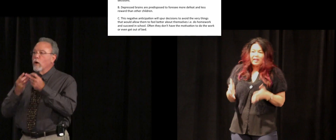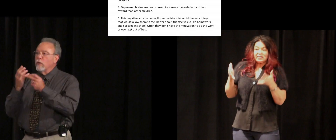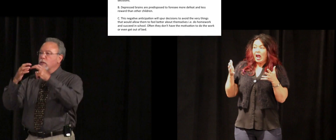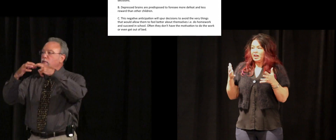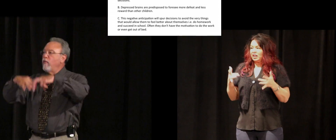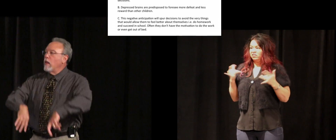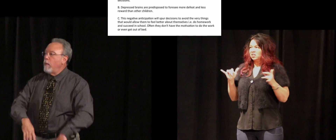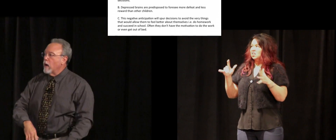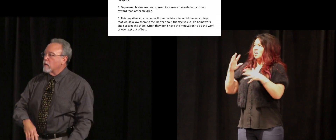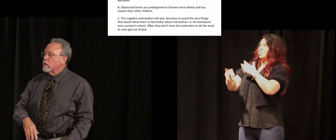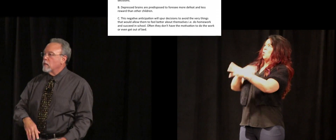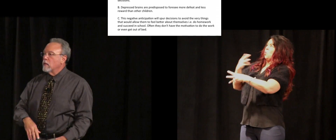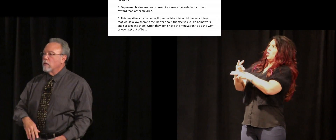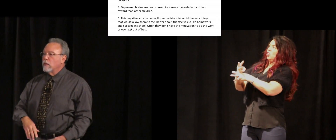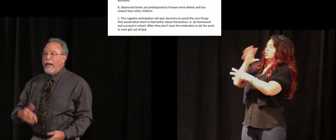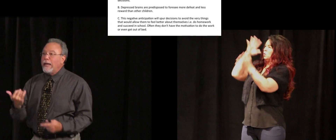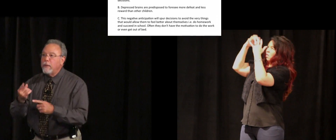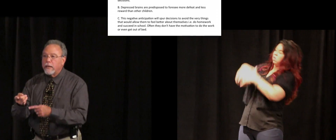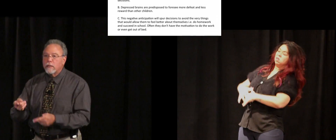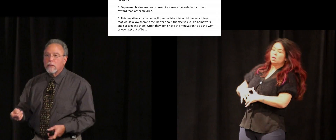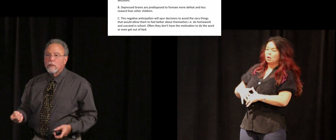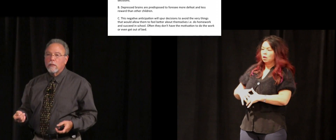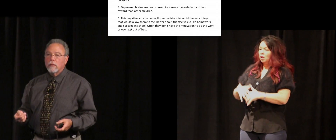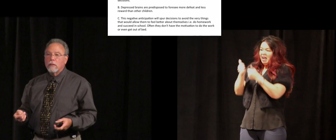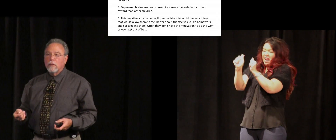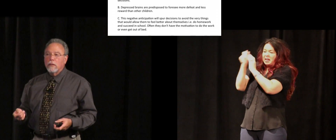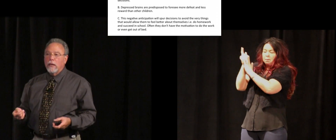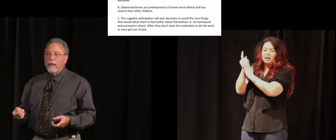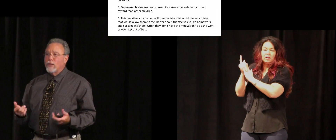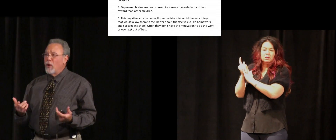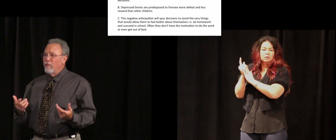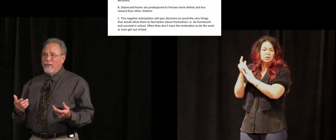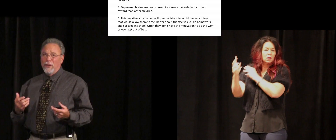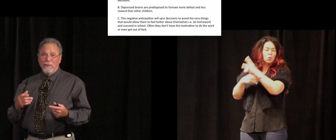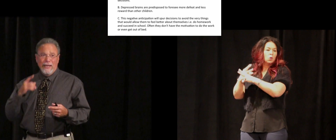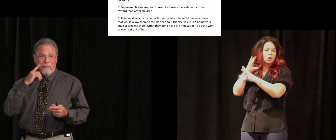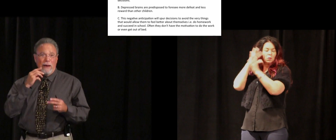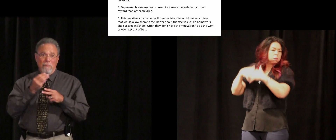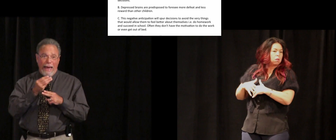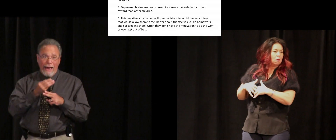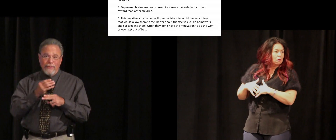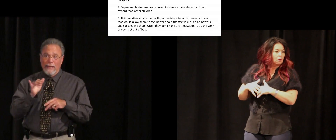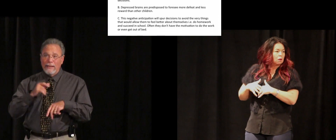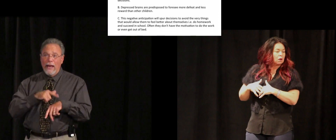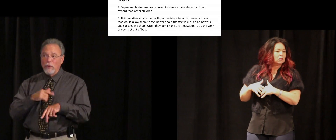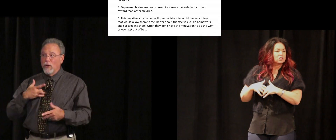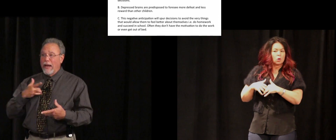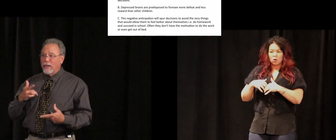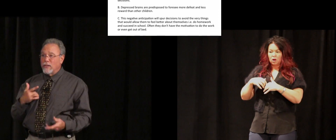communicating with a sense of cherishing what someone's telling you.